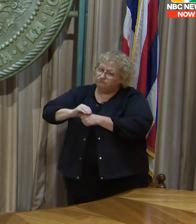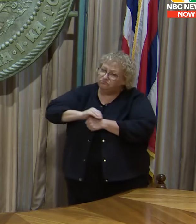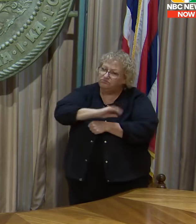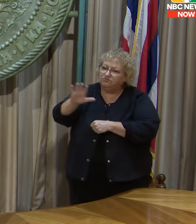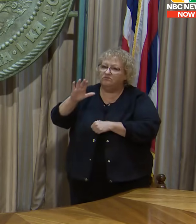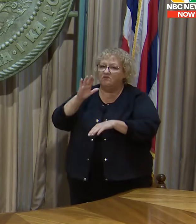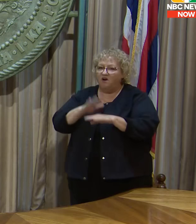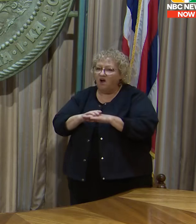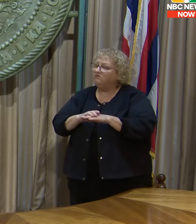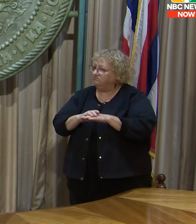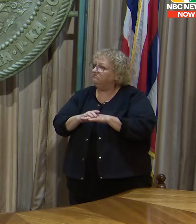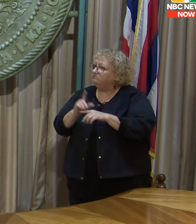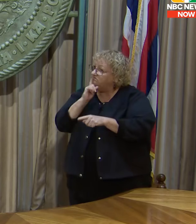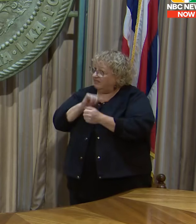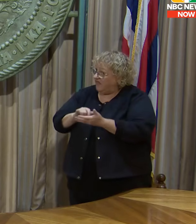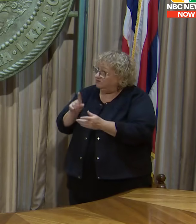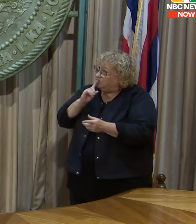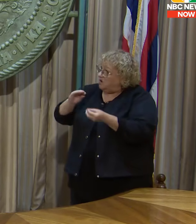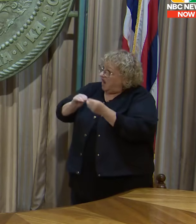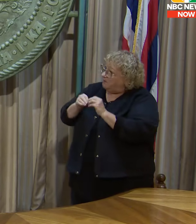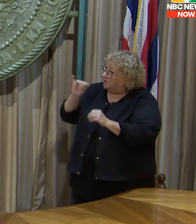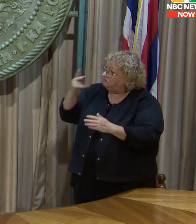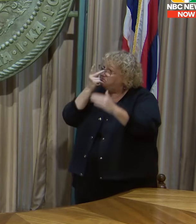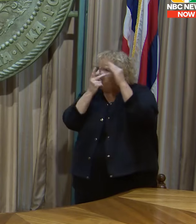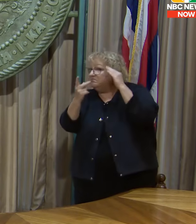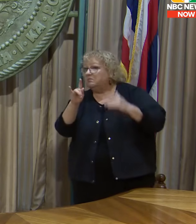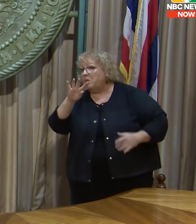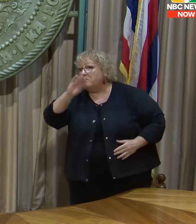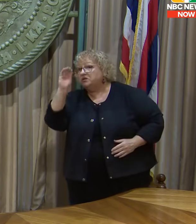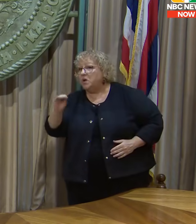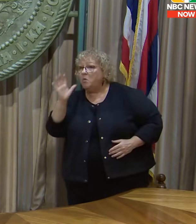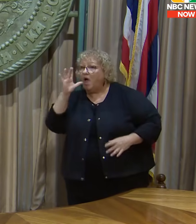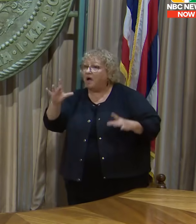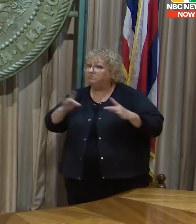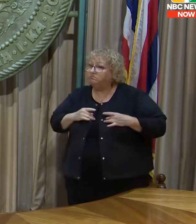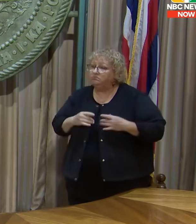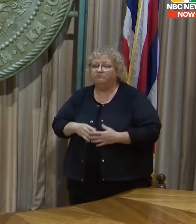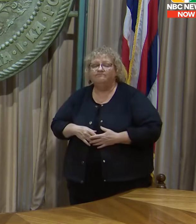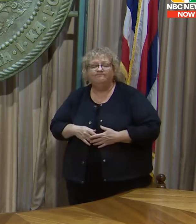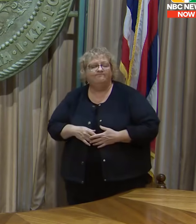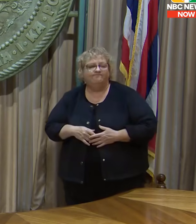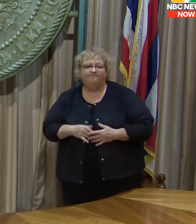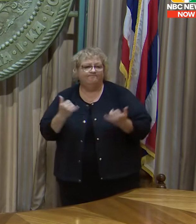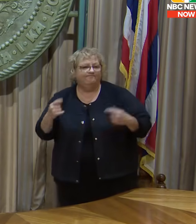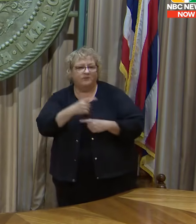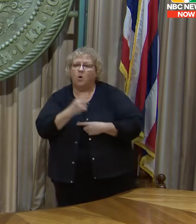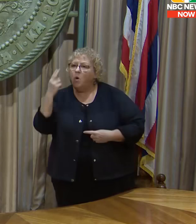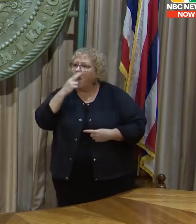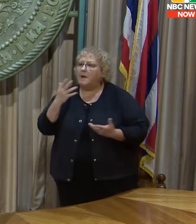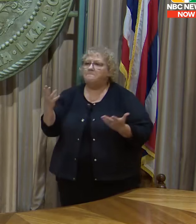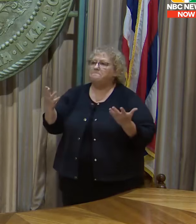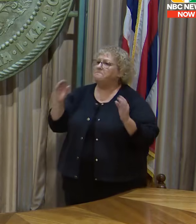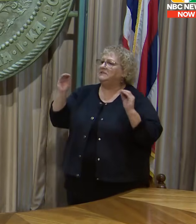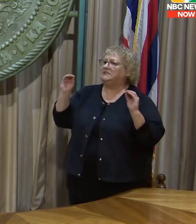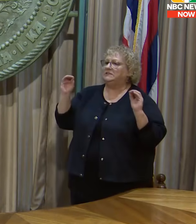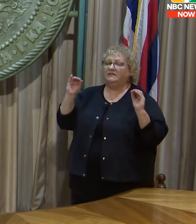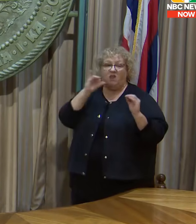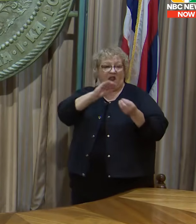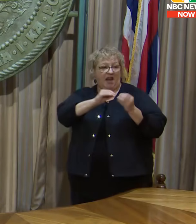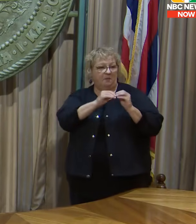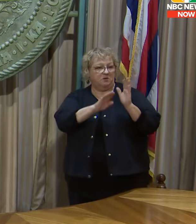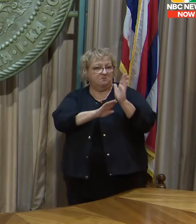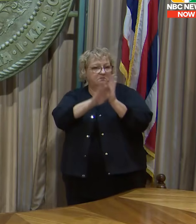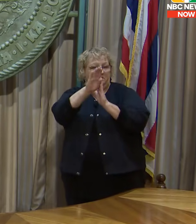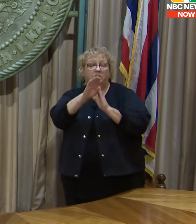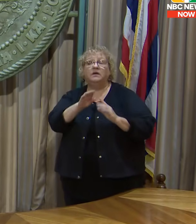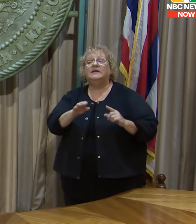healthcare workers would be infected. Is that still the projection? Well, we're not seeing that today here in Hawaii, not yet anyway, but they are at